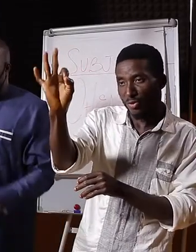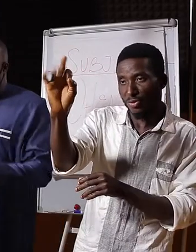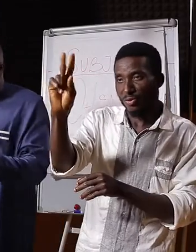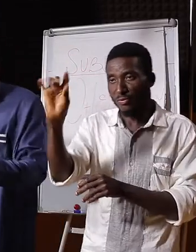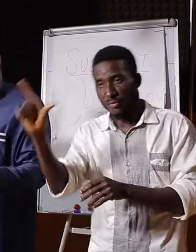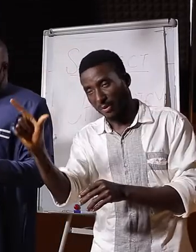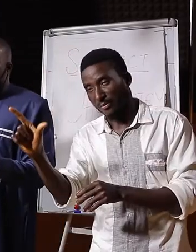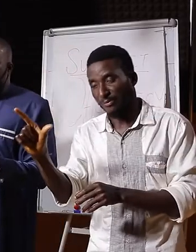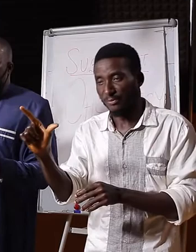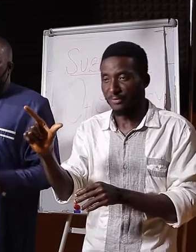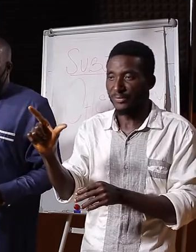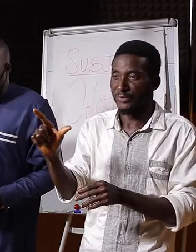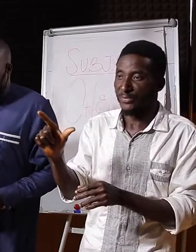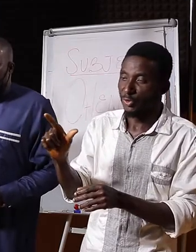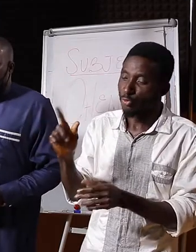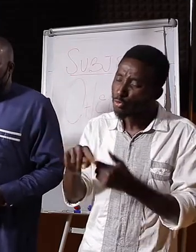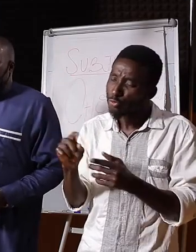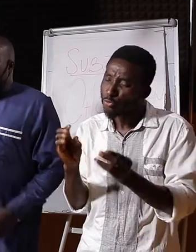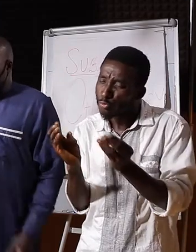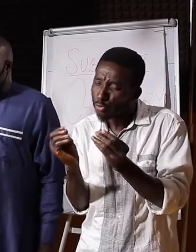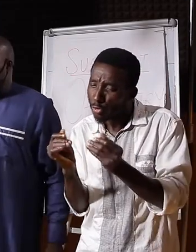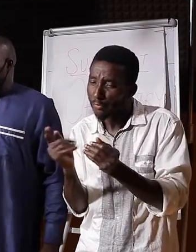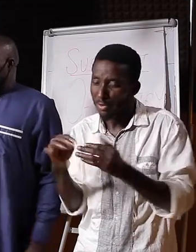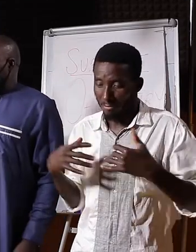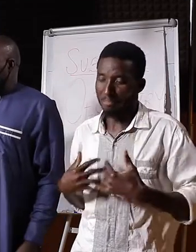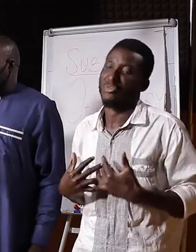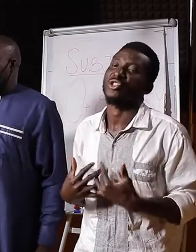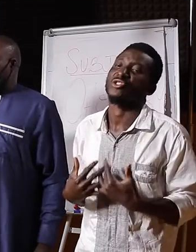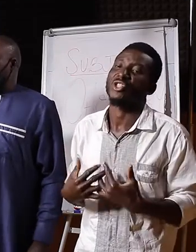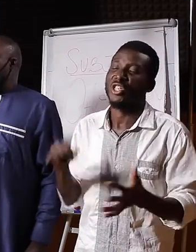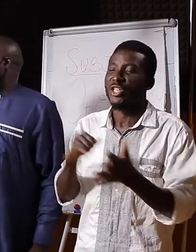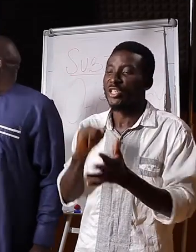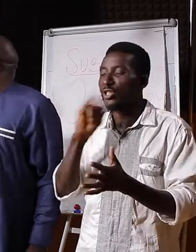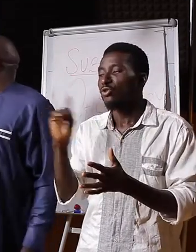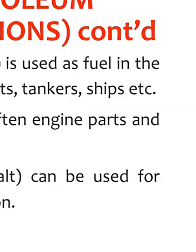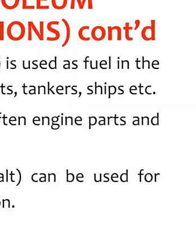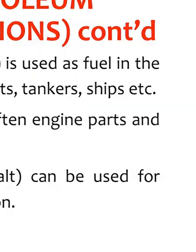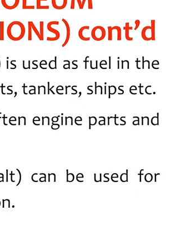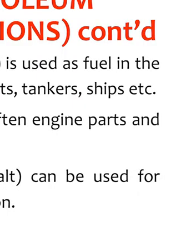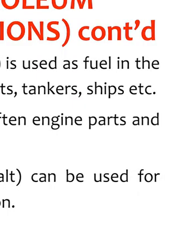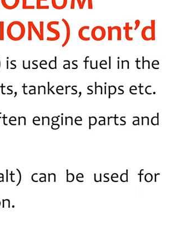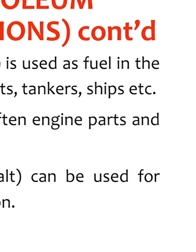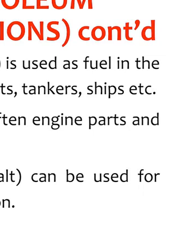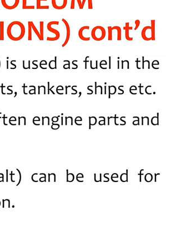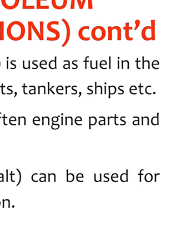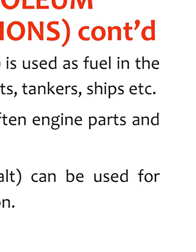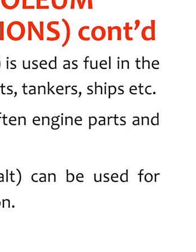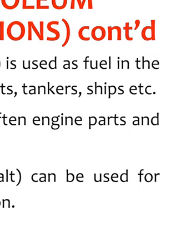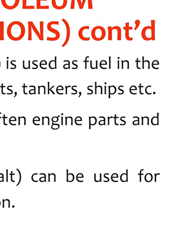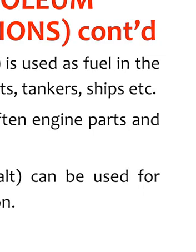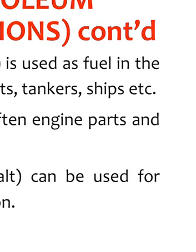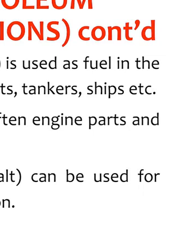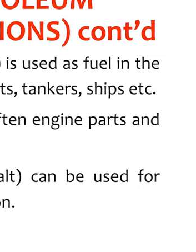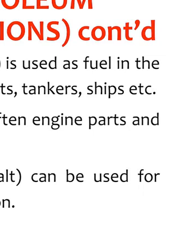from the word lubricate, meaning to soften. It is used to soften engine parts. We also have what we call